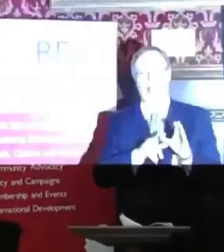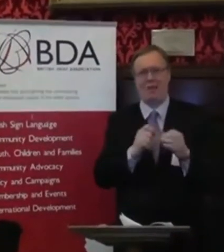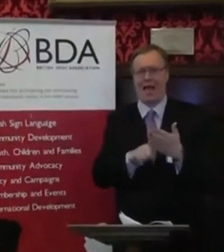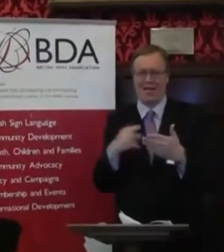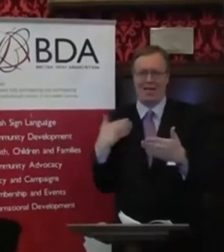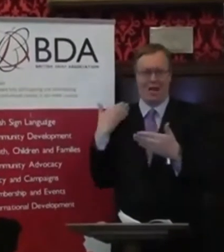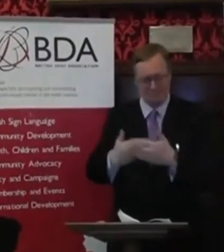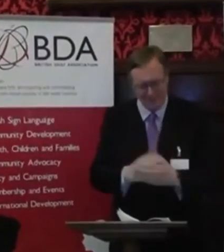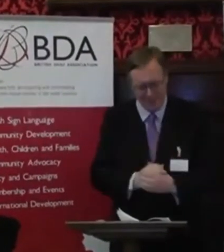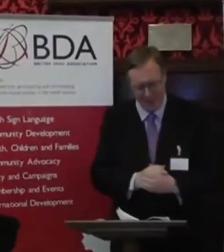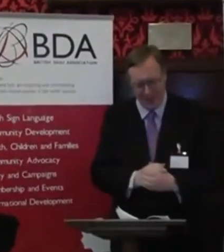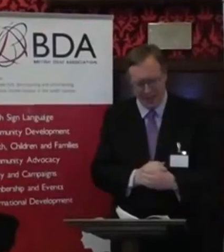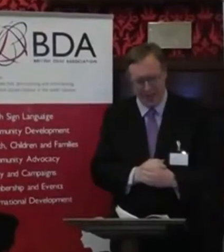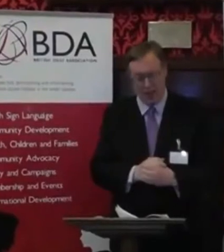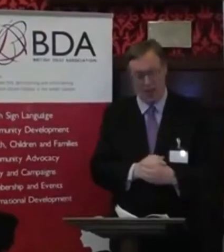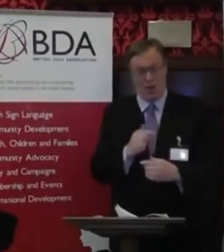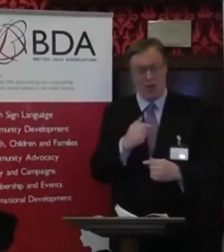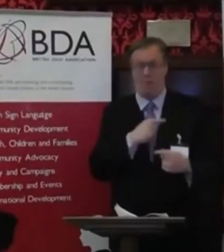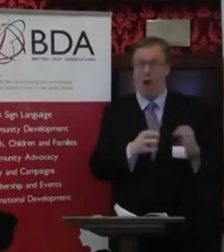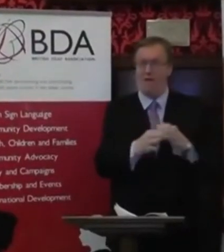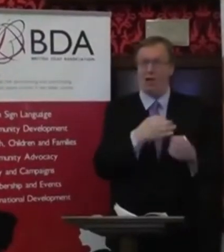and we're working for years, many years,